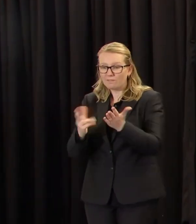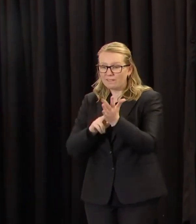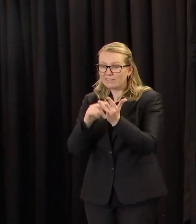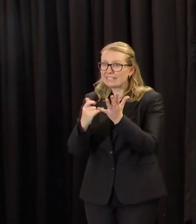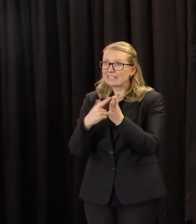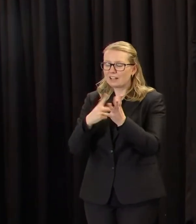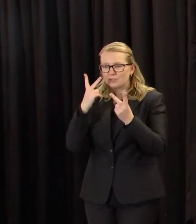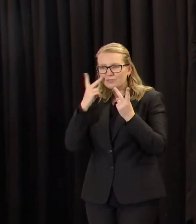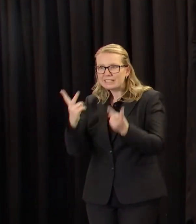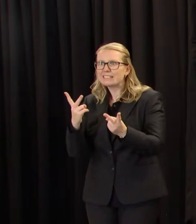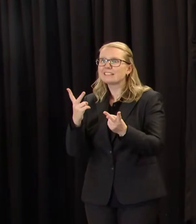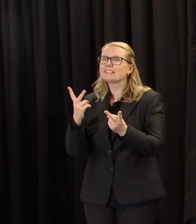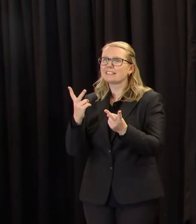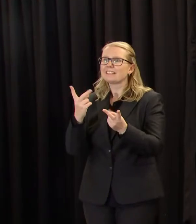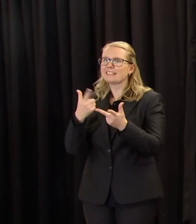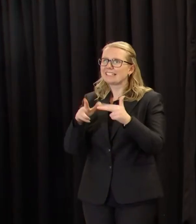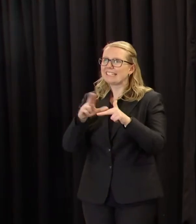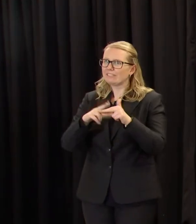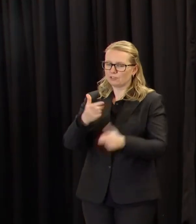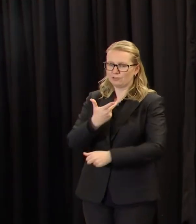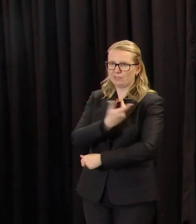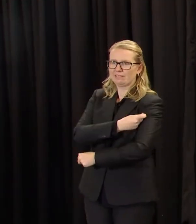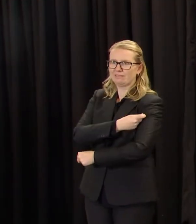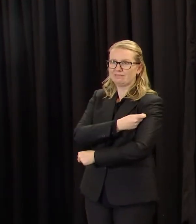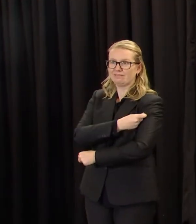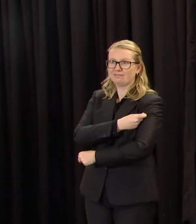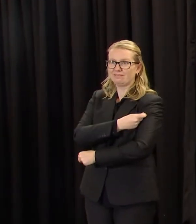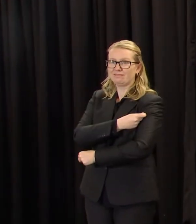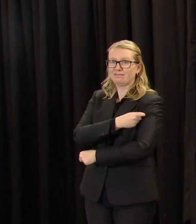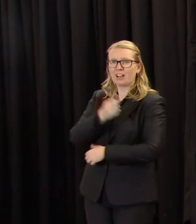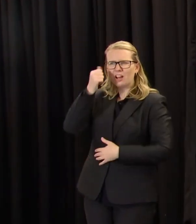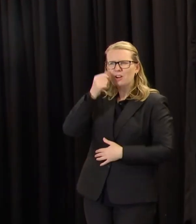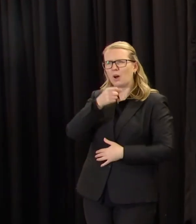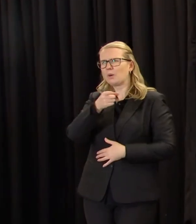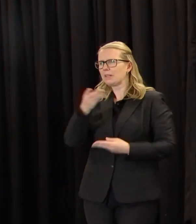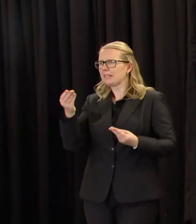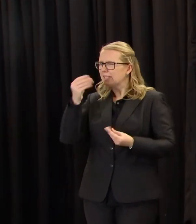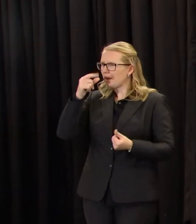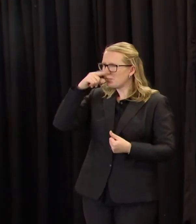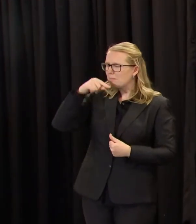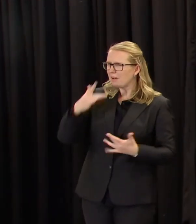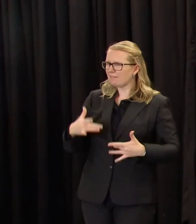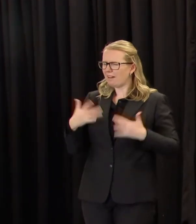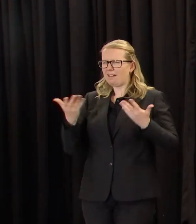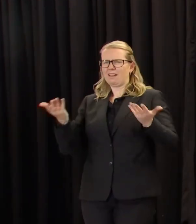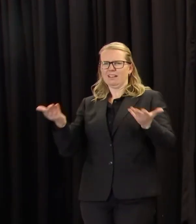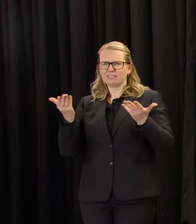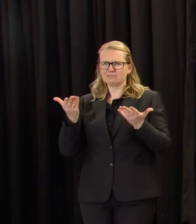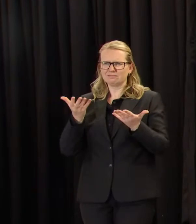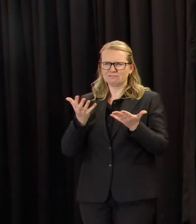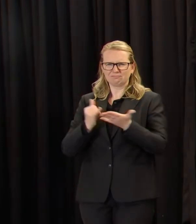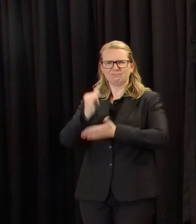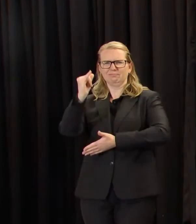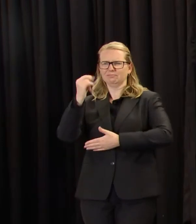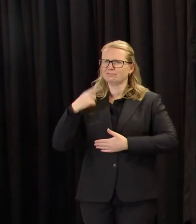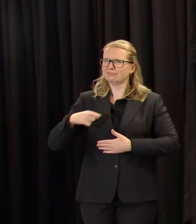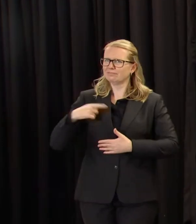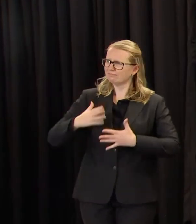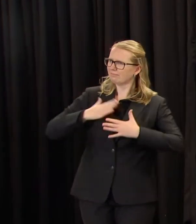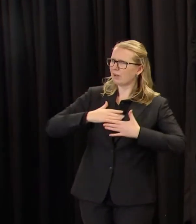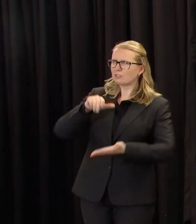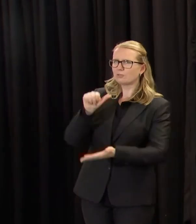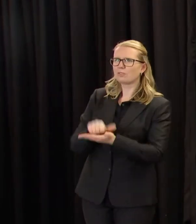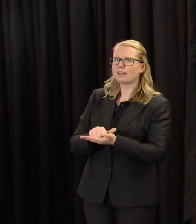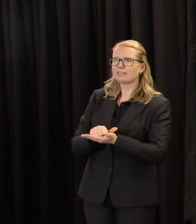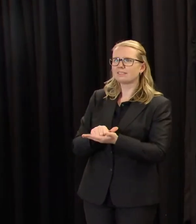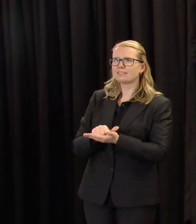that or it's a terrible attack on their civil liberties, like, people die when they get this. So there are limits on